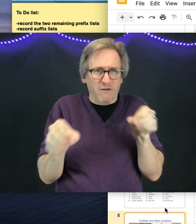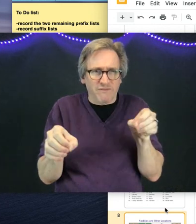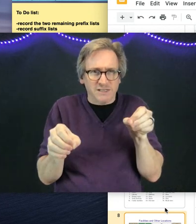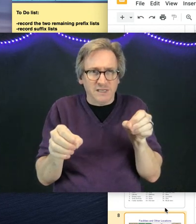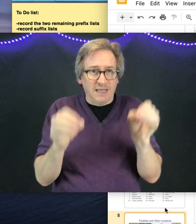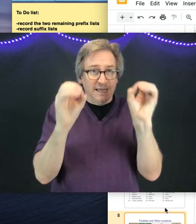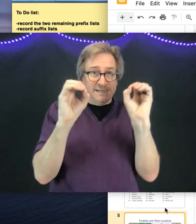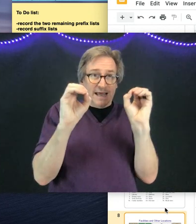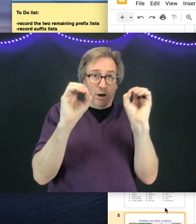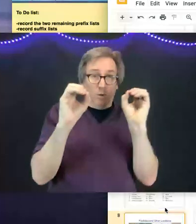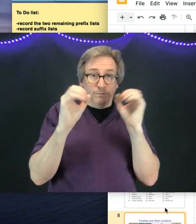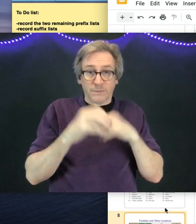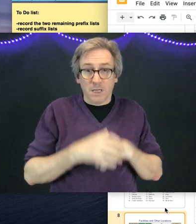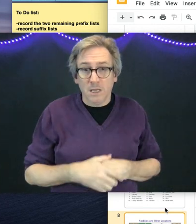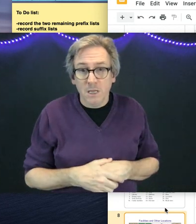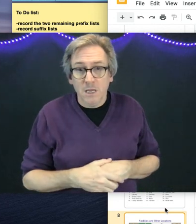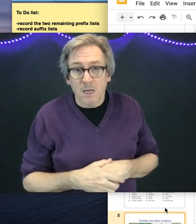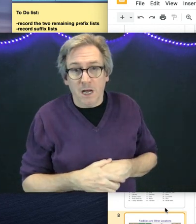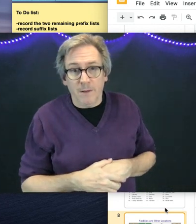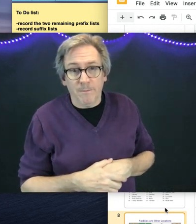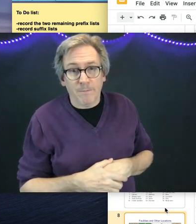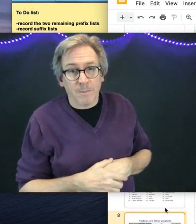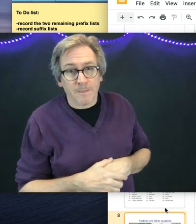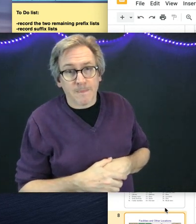and office is that O.